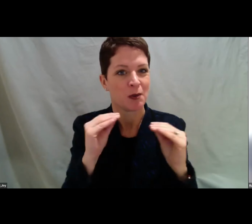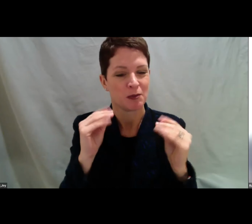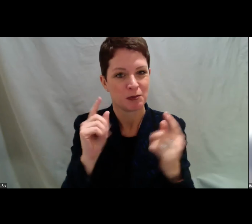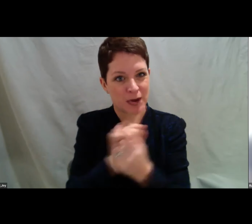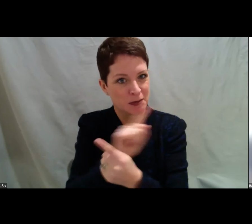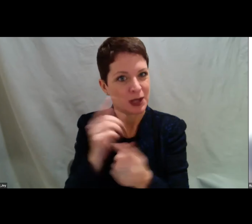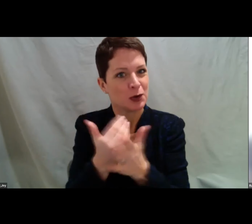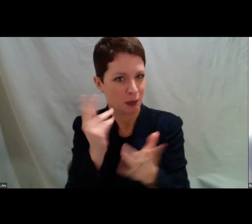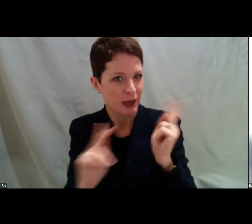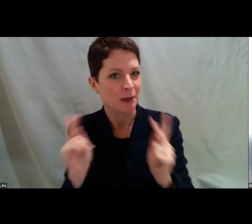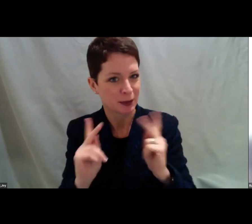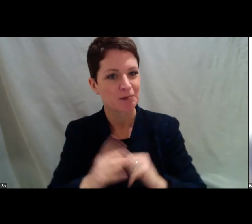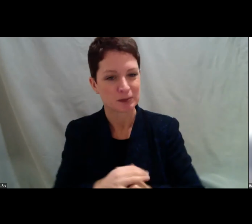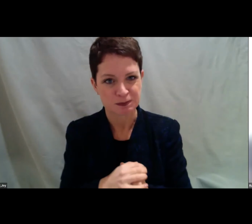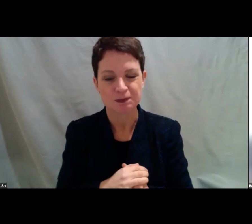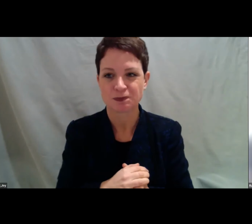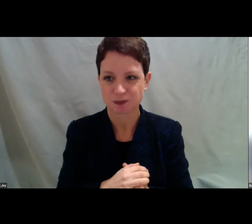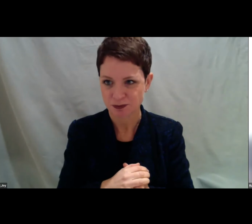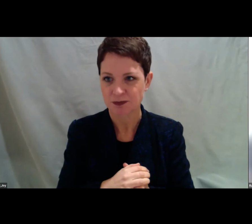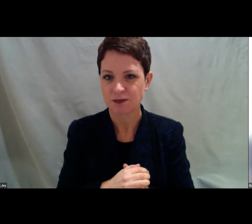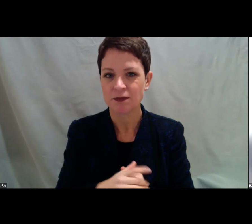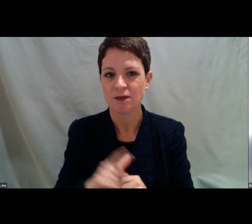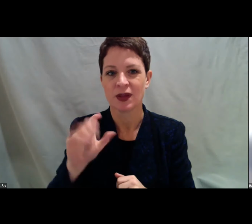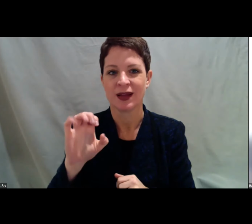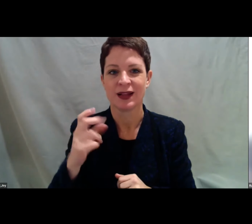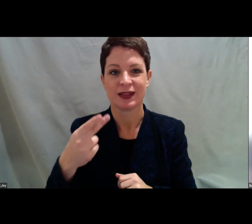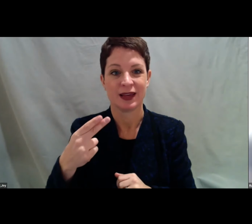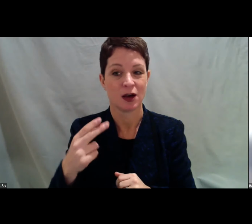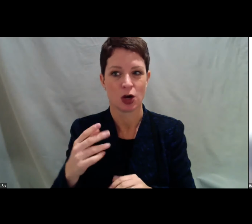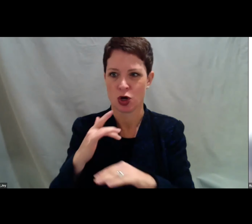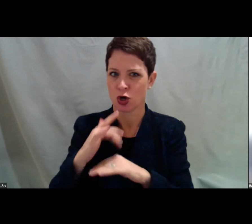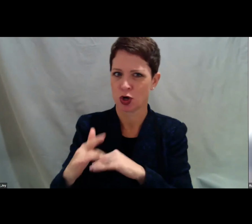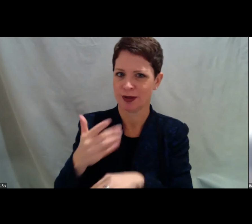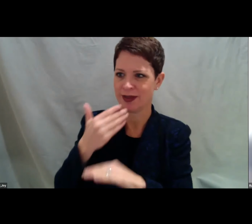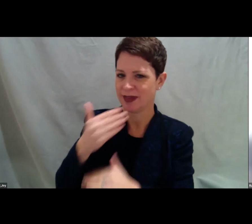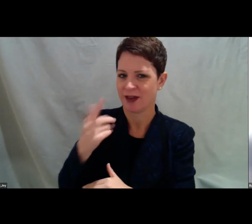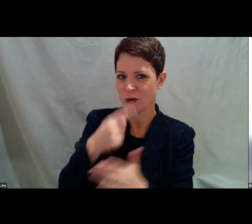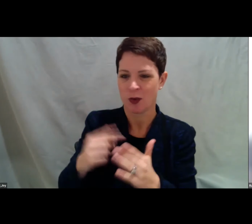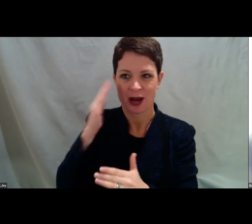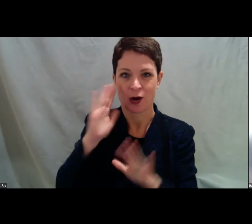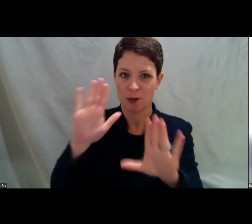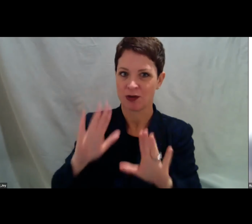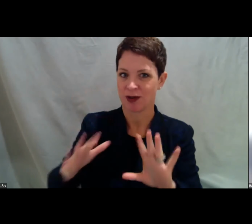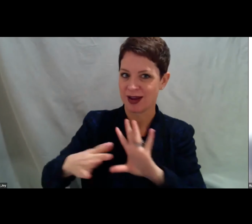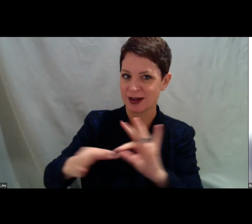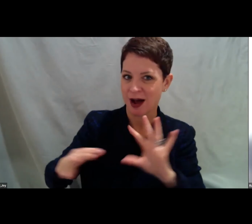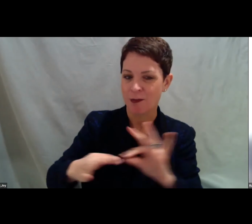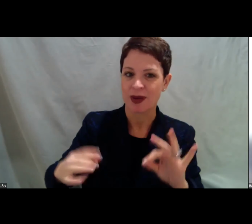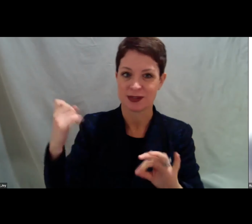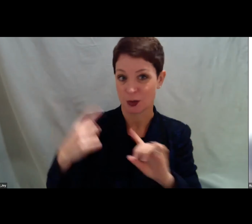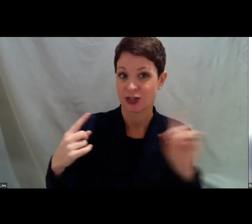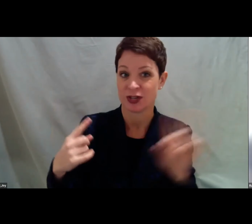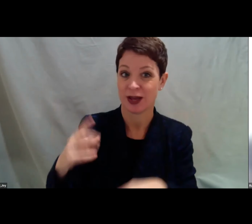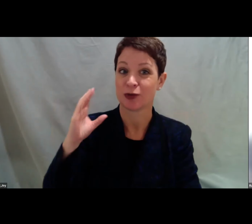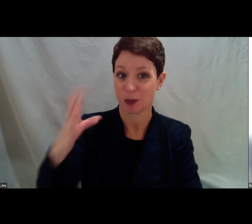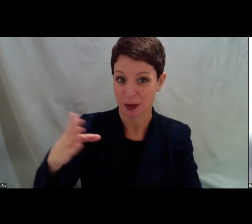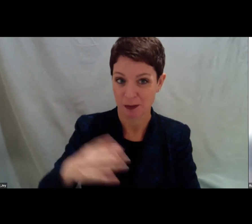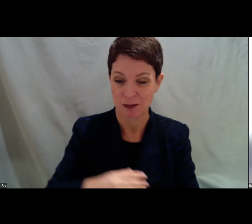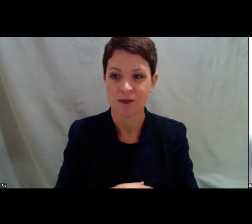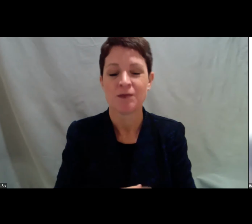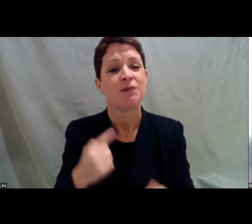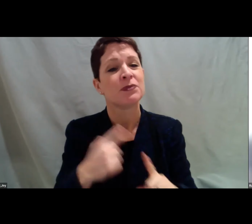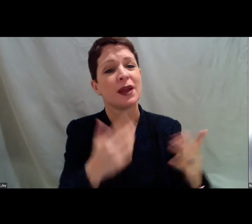people. Thank you to Leah in advance for what I know will be great comments for this panel. And thank